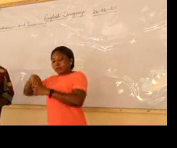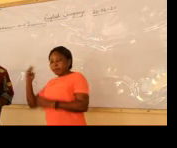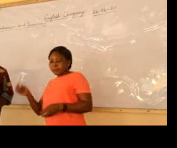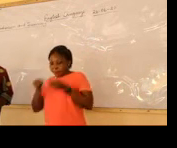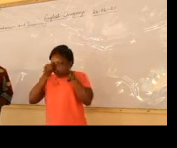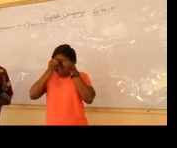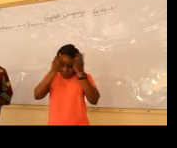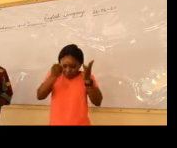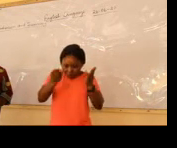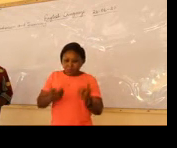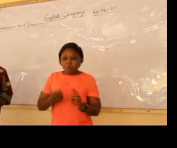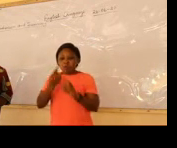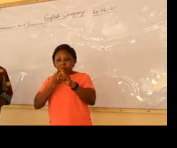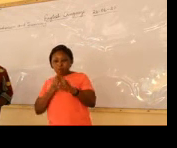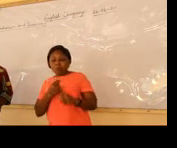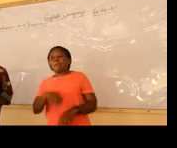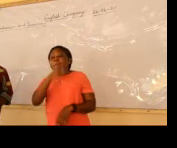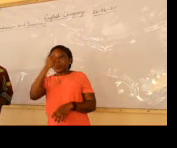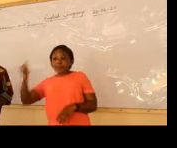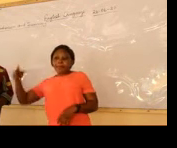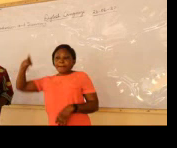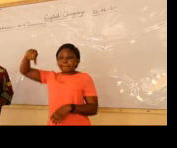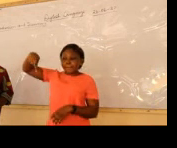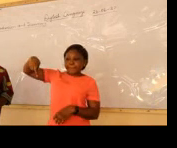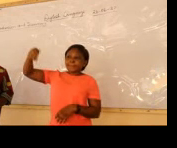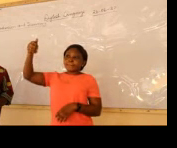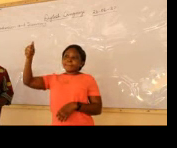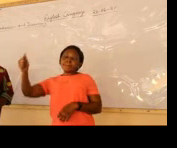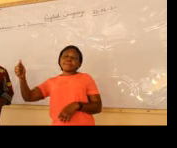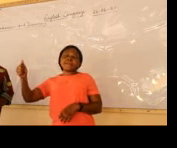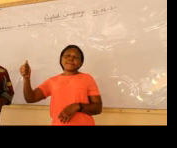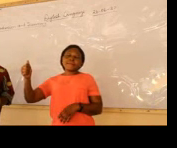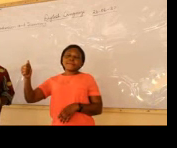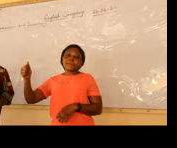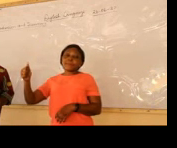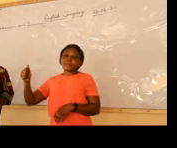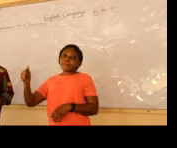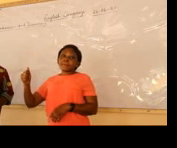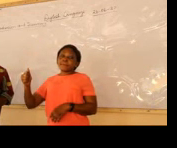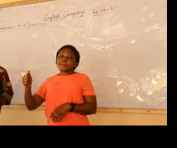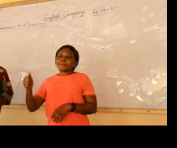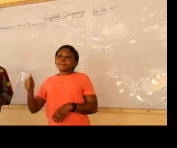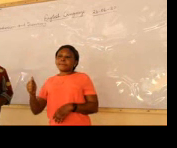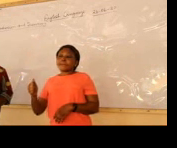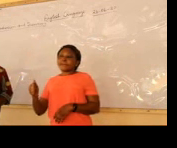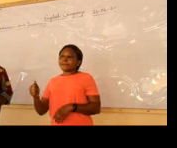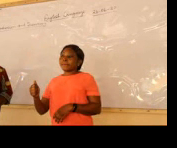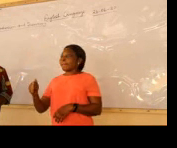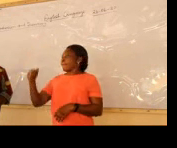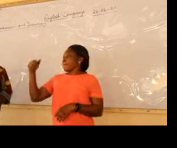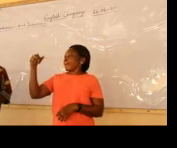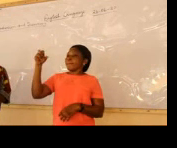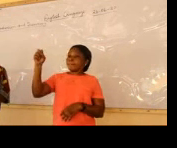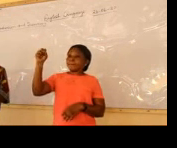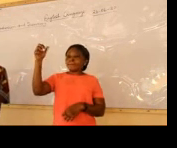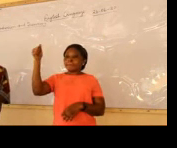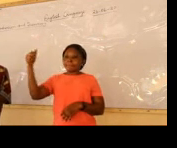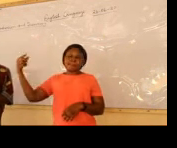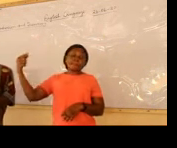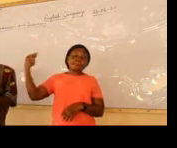of your sentences does not matter. What matters is that